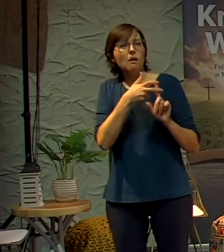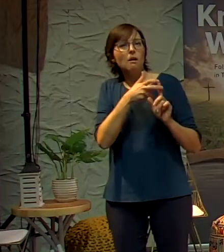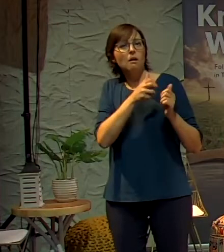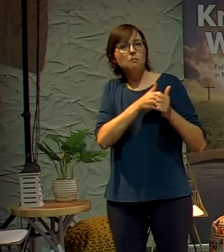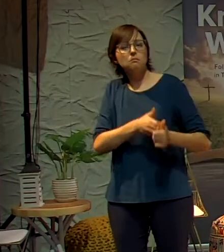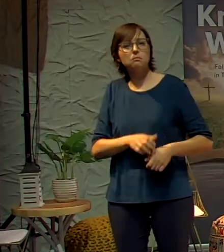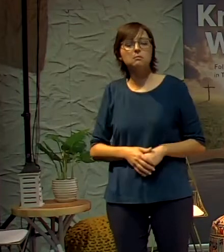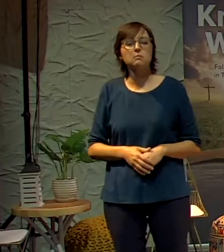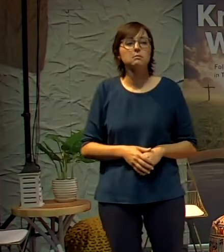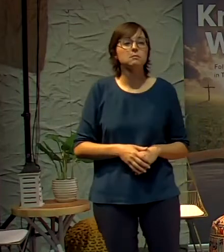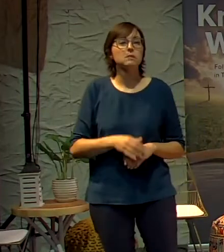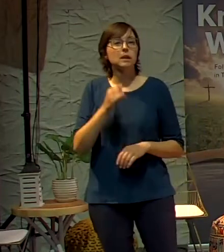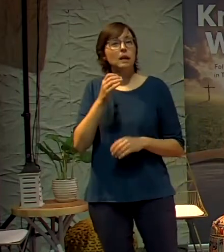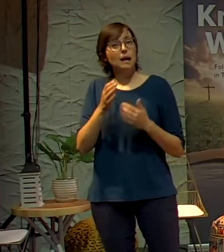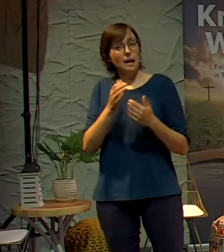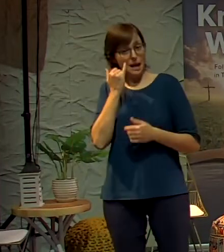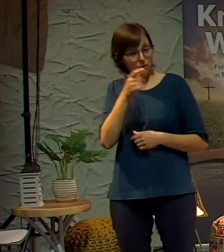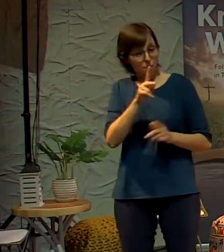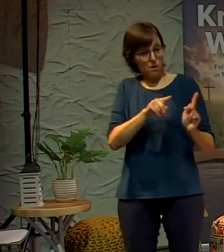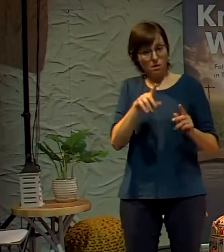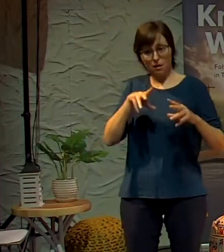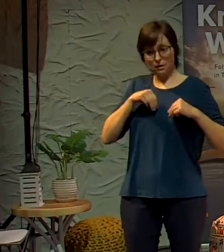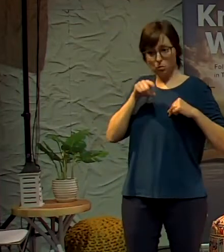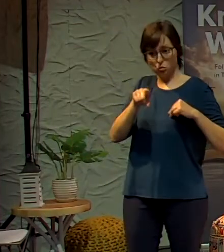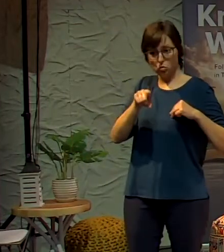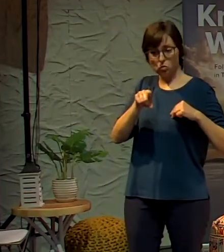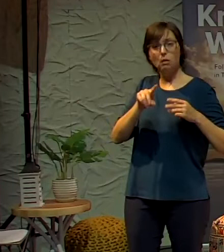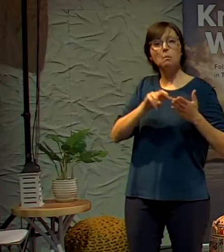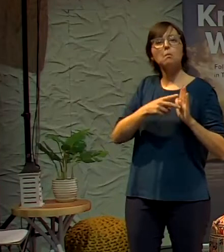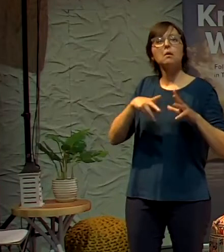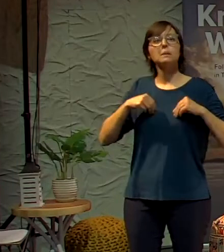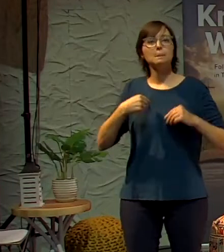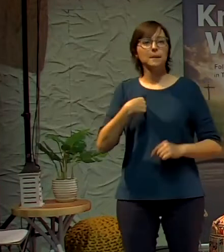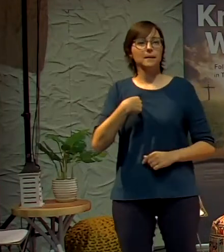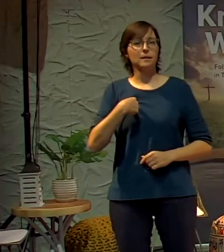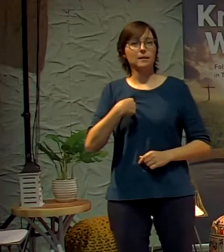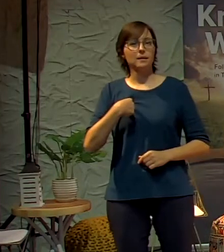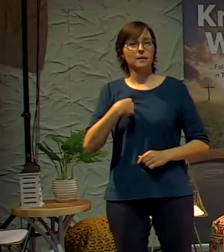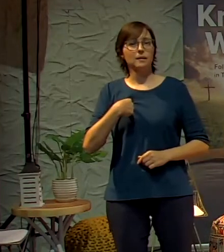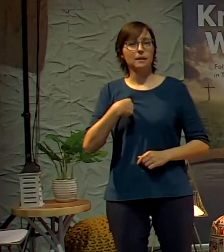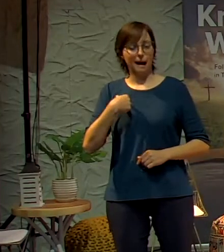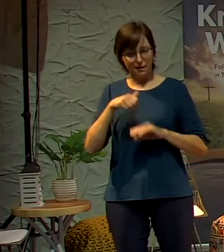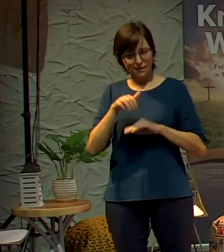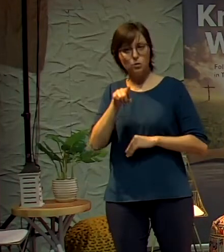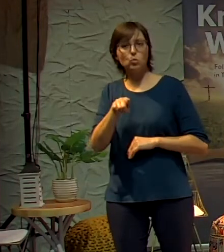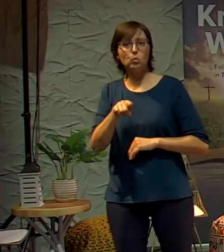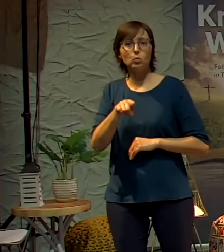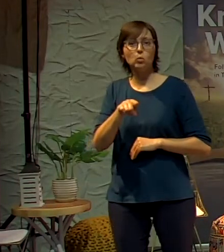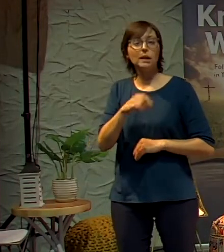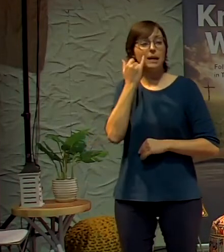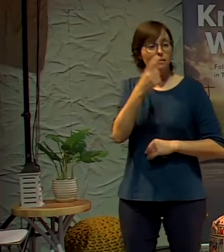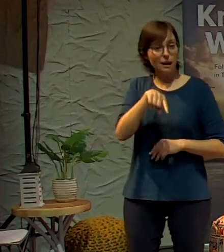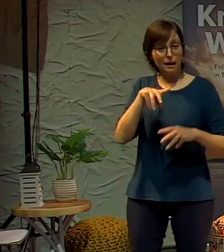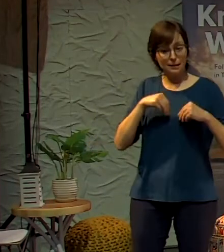who accepts what you do accepts me, the one who sent you. Anyone who accepts what I do accepts my Father who sent me.